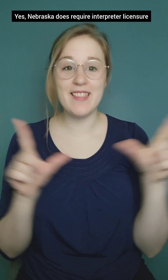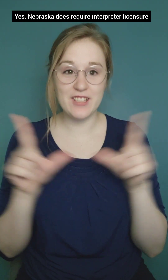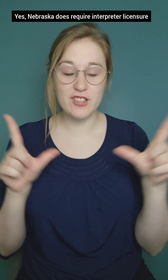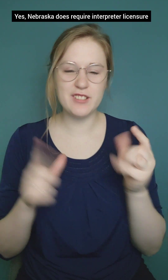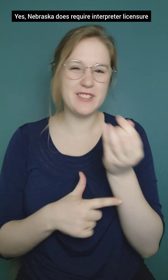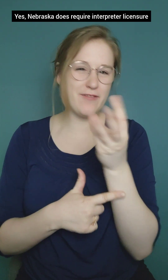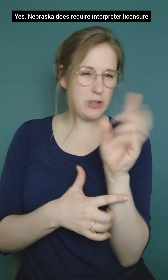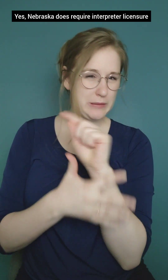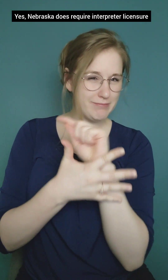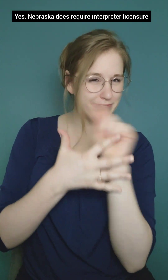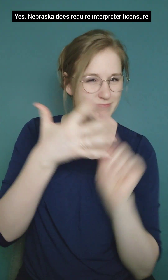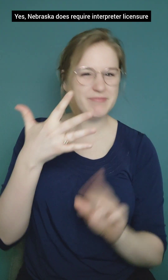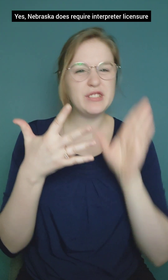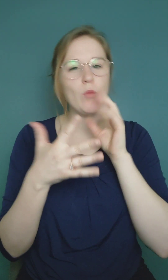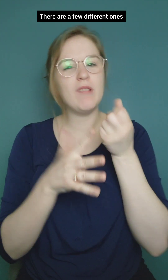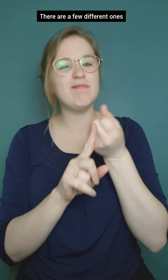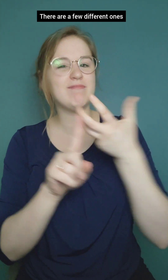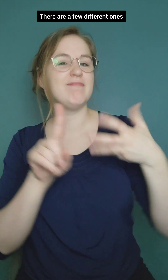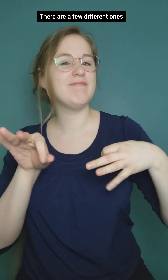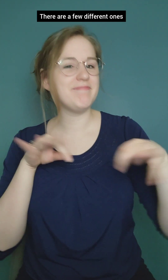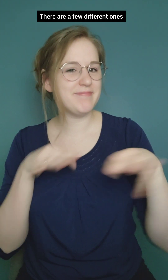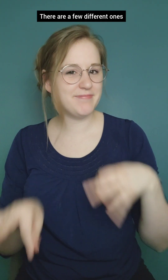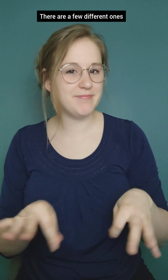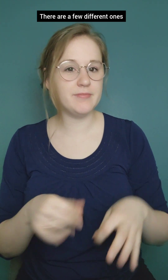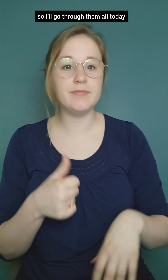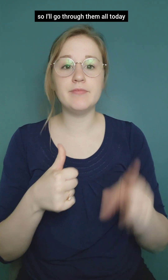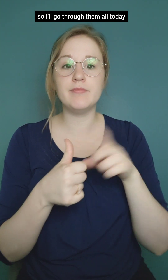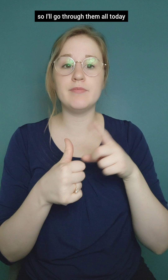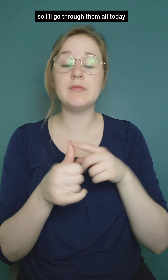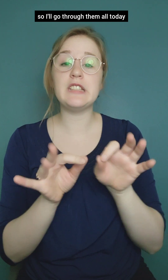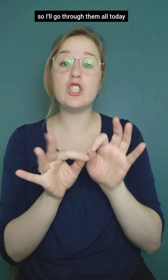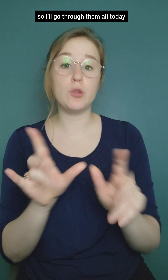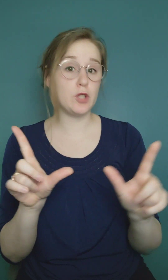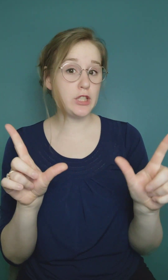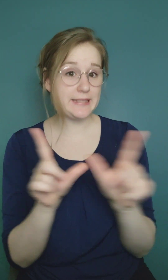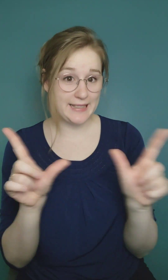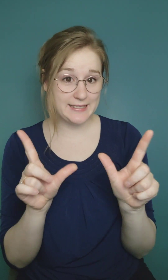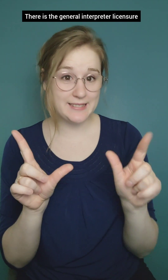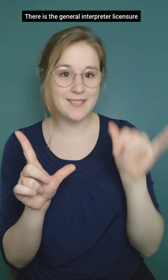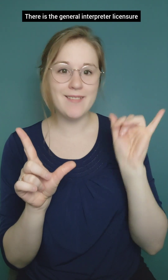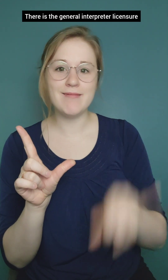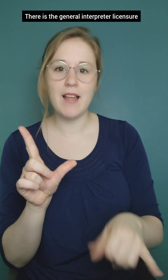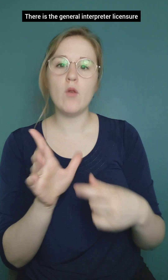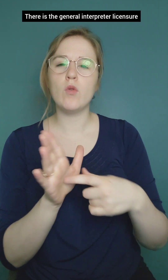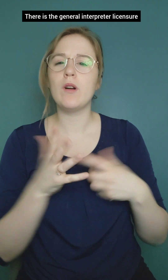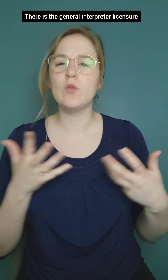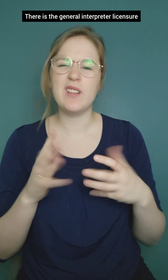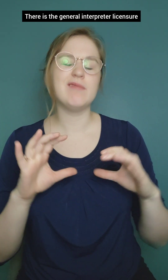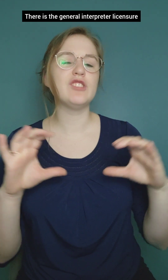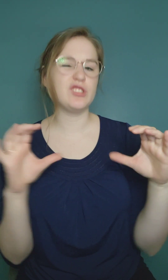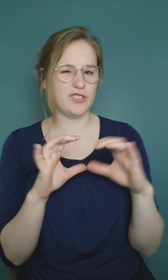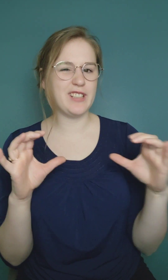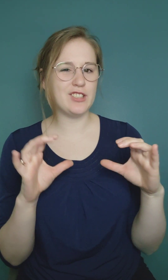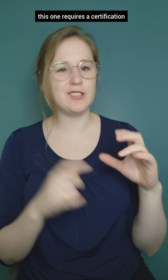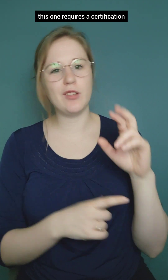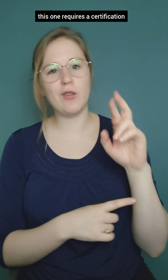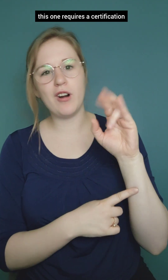does require interpreter licensure. There are a few different ones, so I'll go through them all today. There is the general interpreter licensure. This one requires